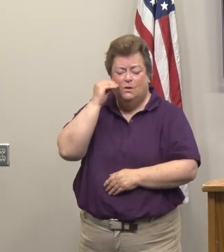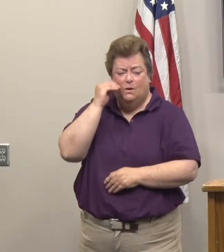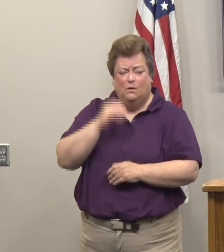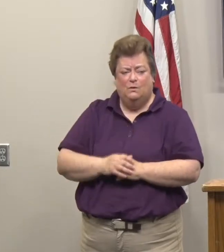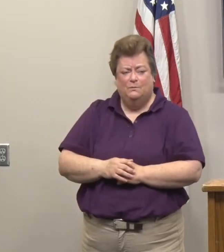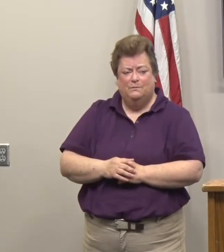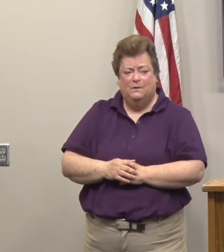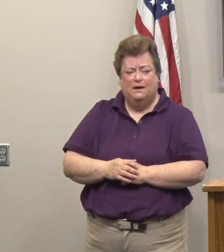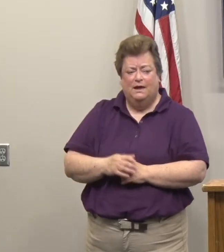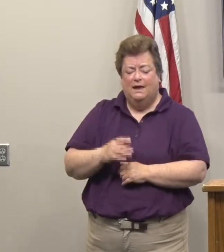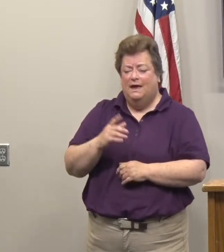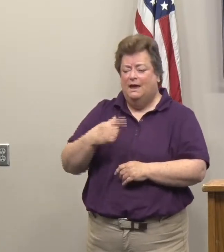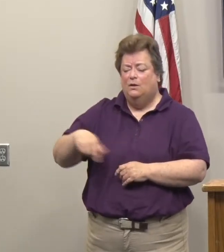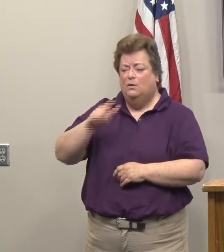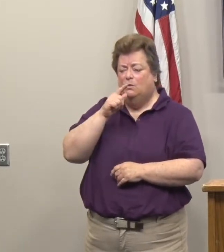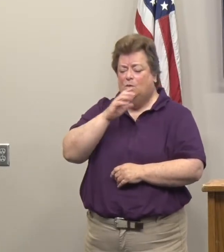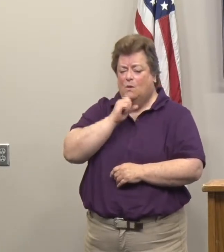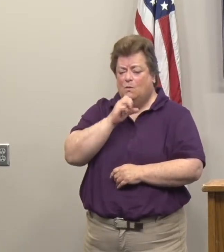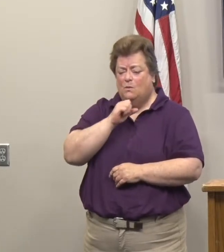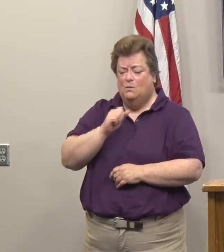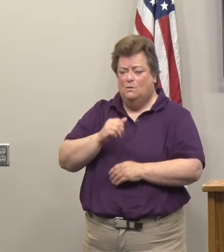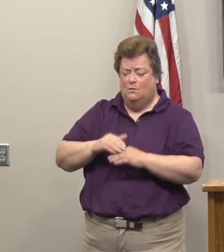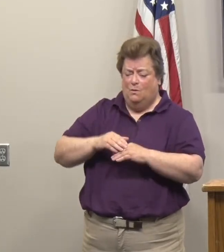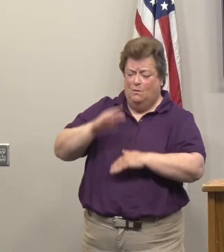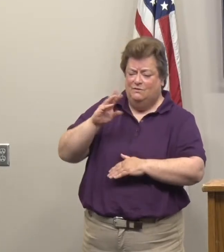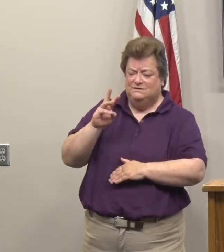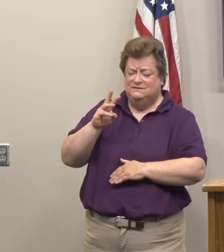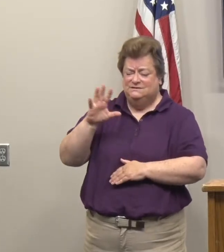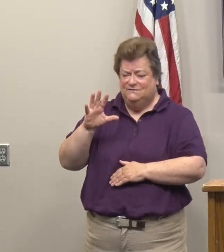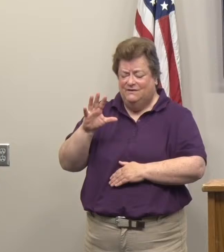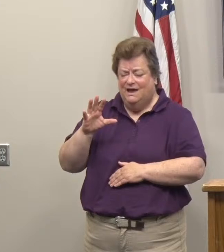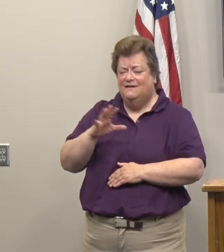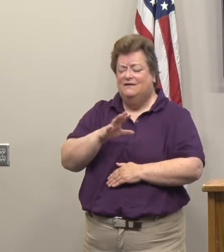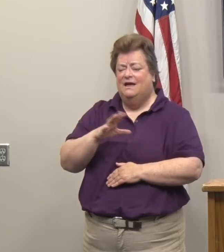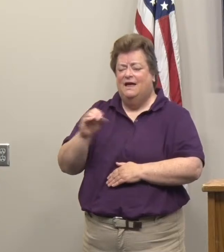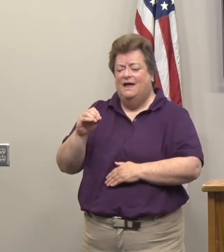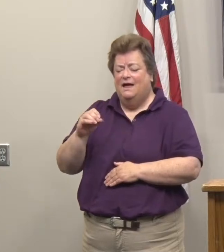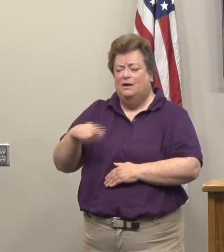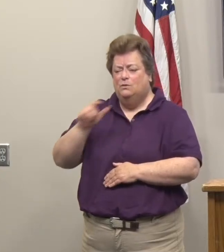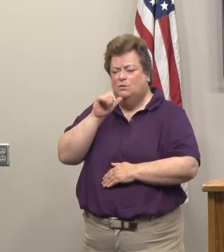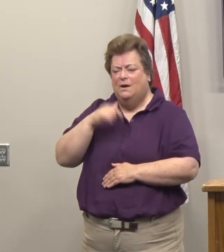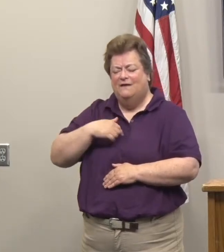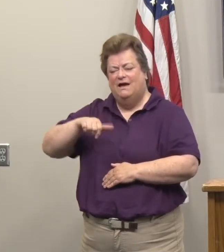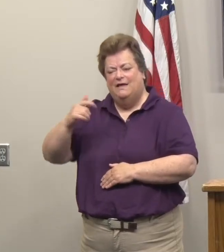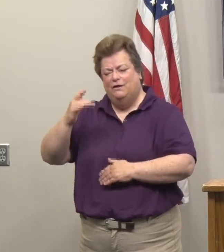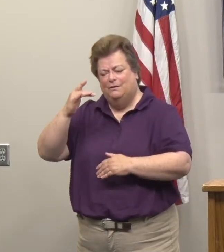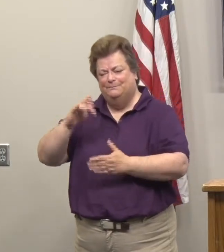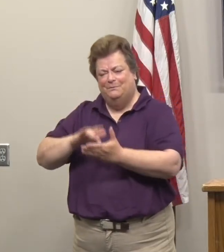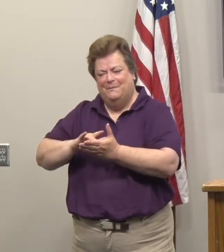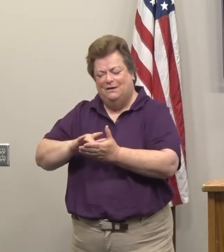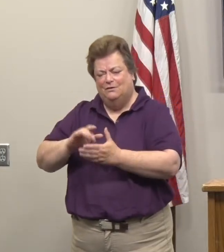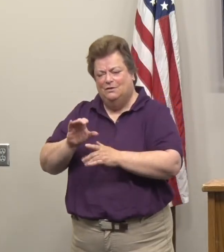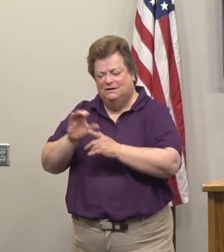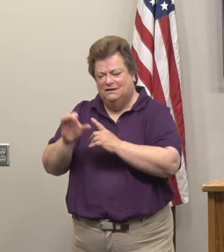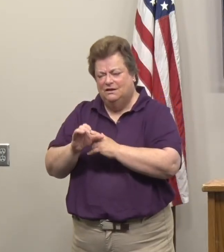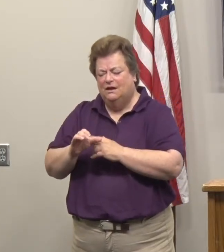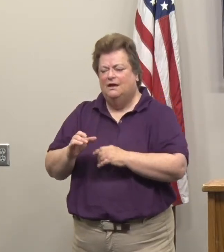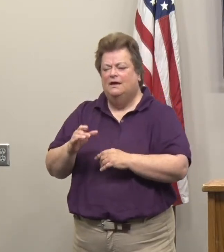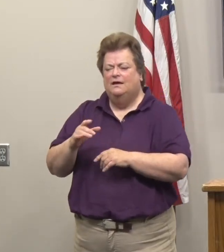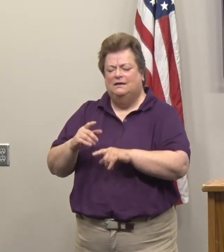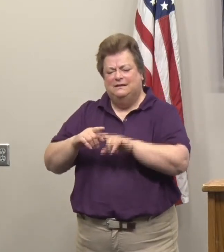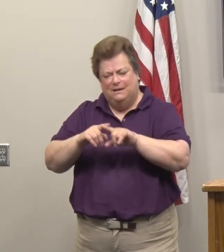And those who are age 65 and older, as well as those with underlying health conditions, please continue to rely on others for help